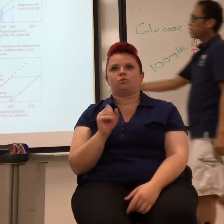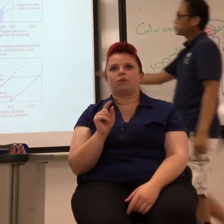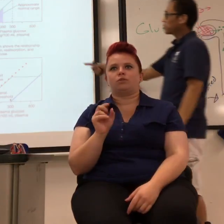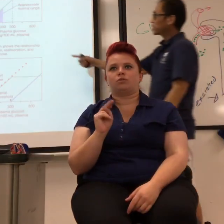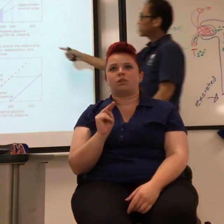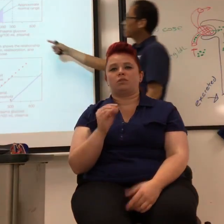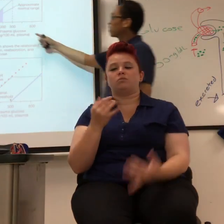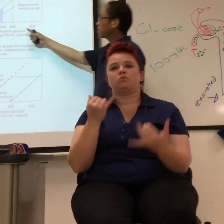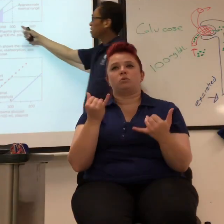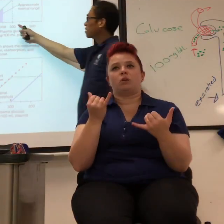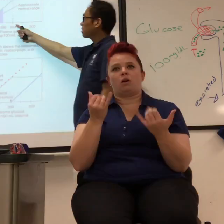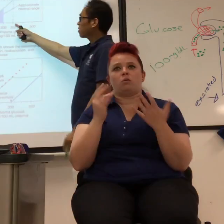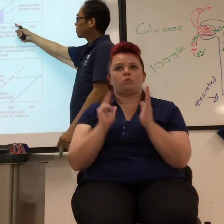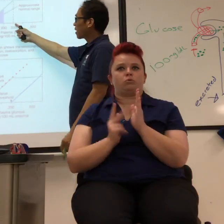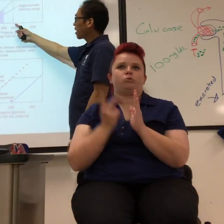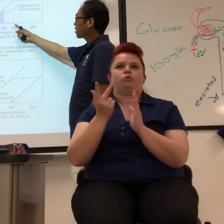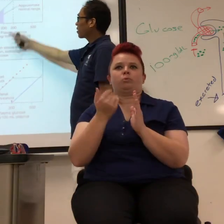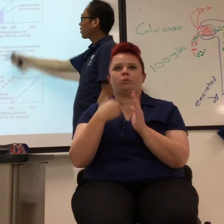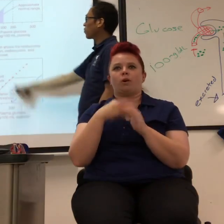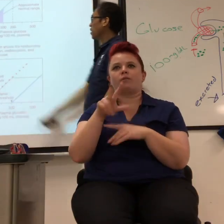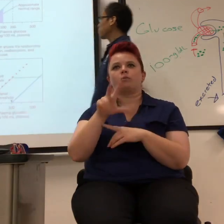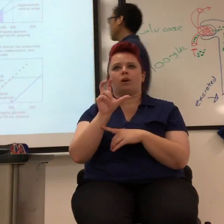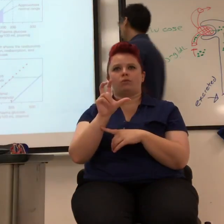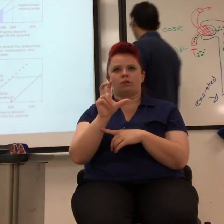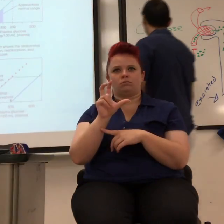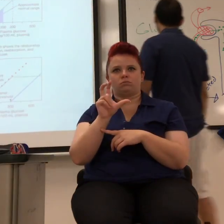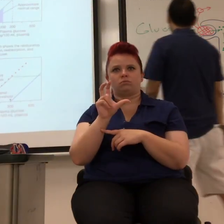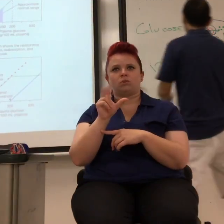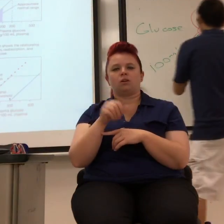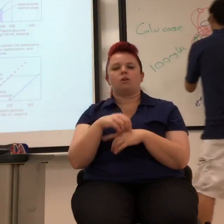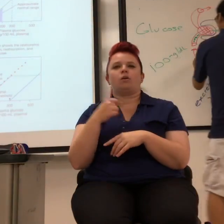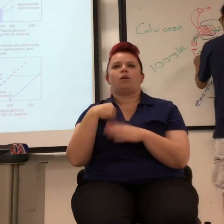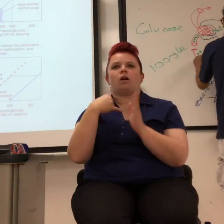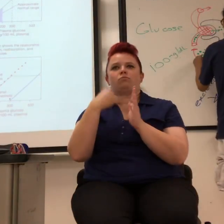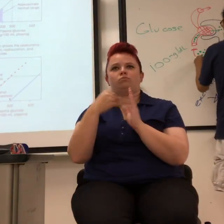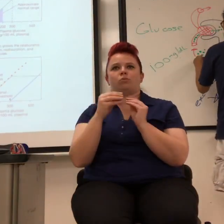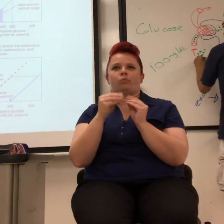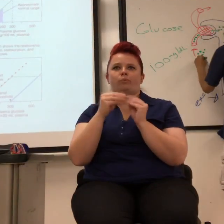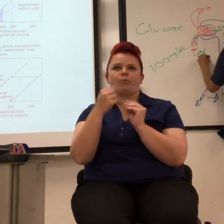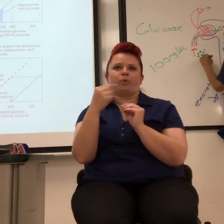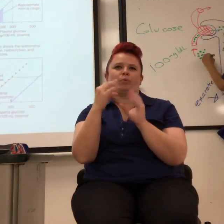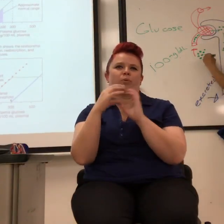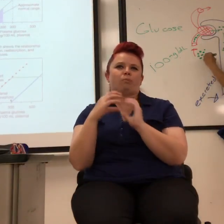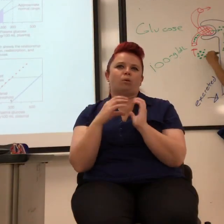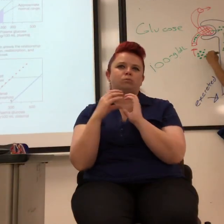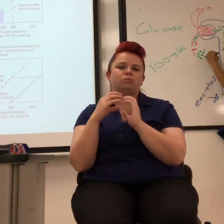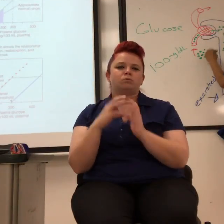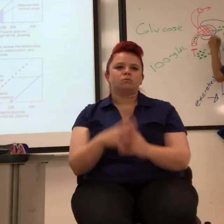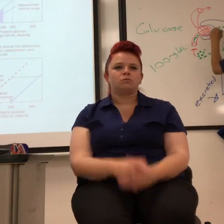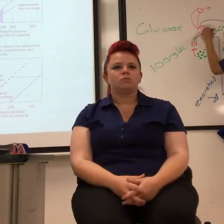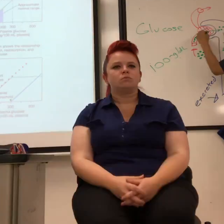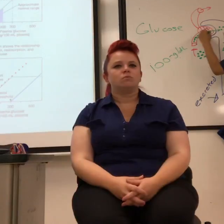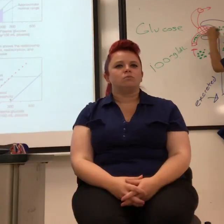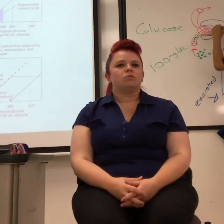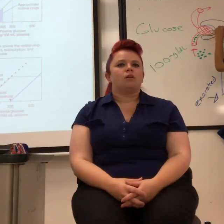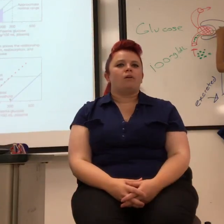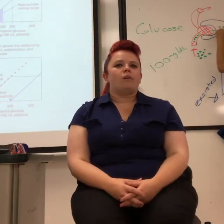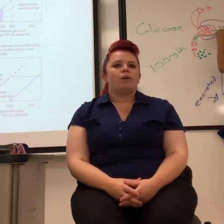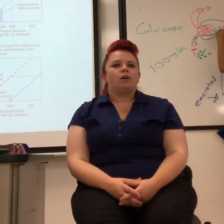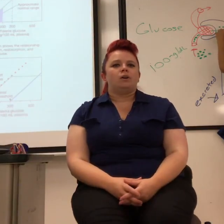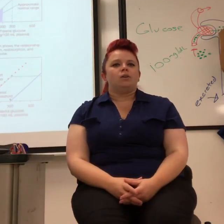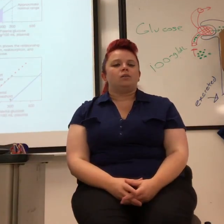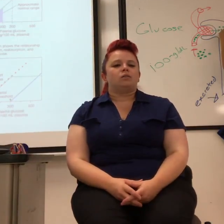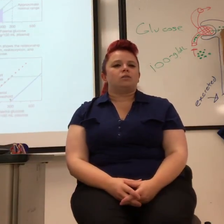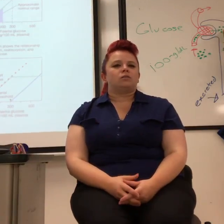Let's go to 300. Okay, 300. I'll draw more green balls, and I'll draw